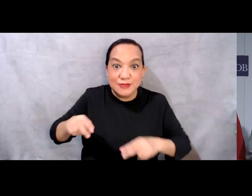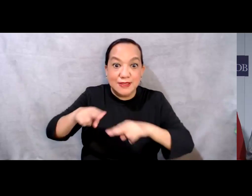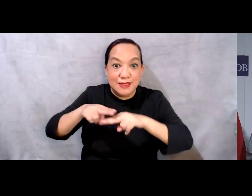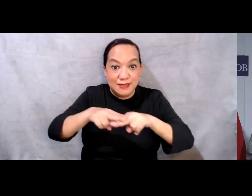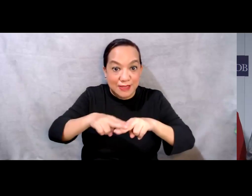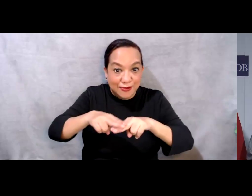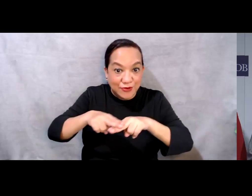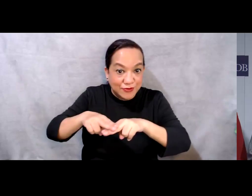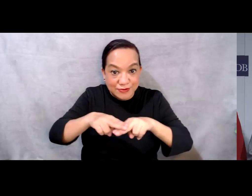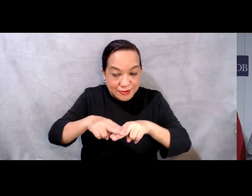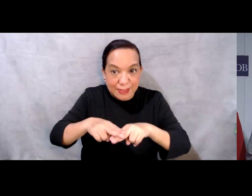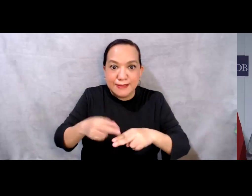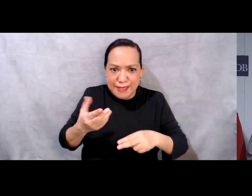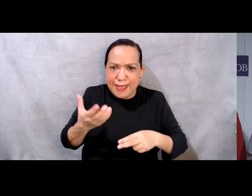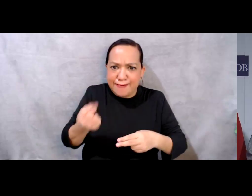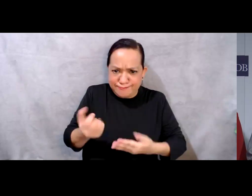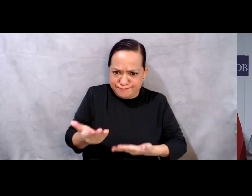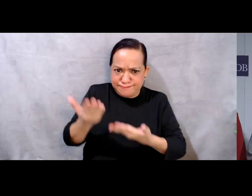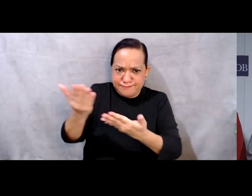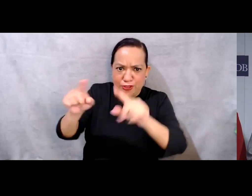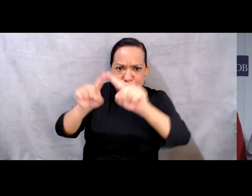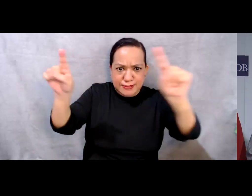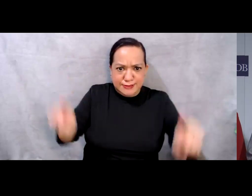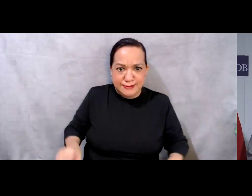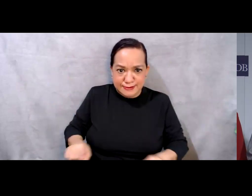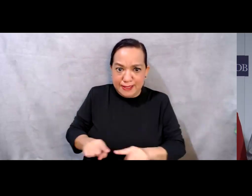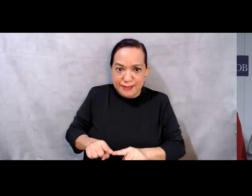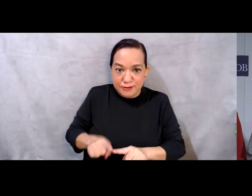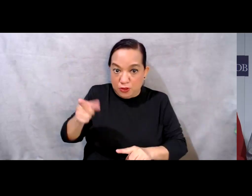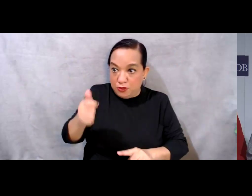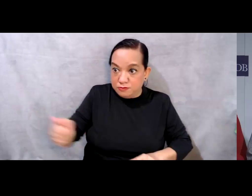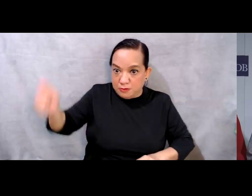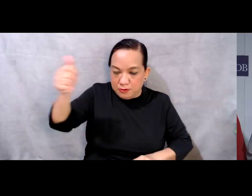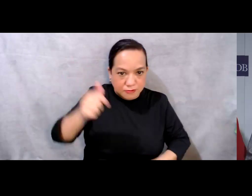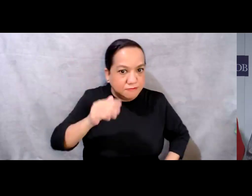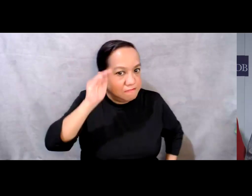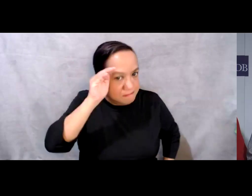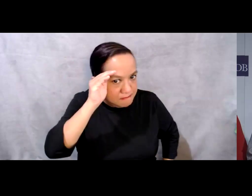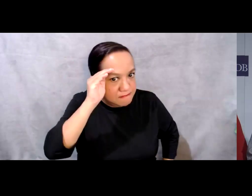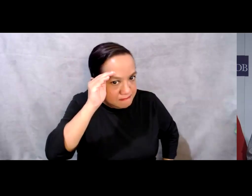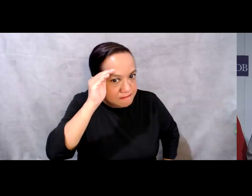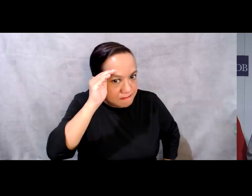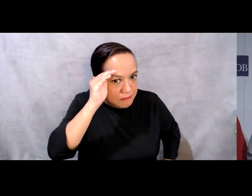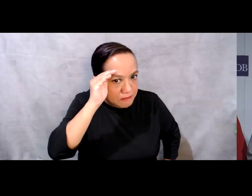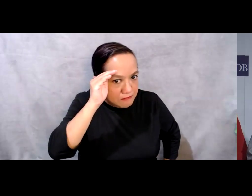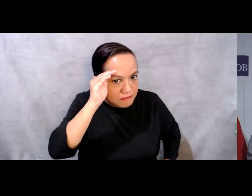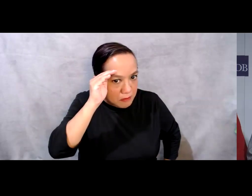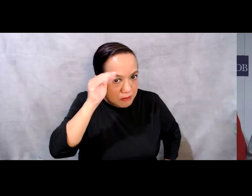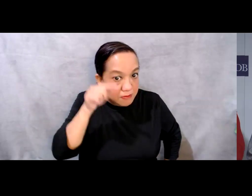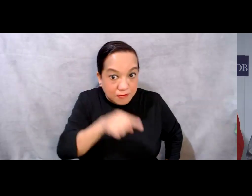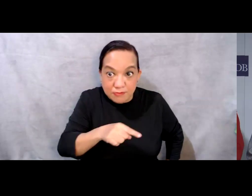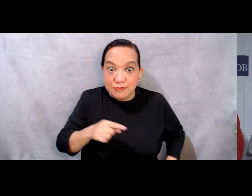that management based its action plan on. Representatives have described it as a rare example of a project in which compliance